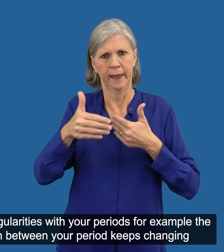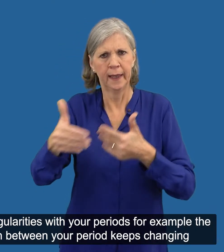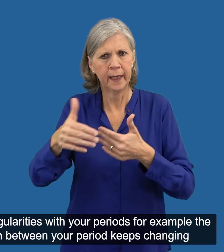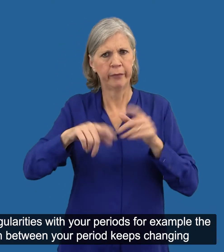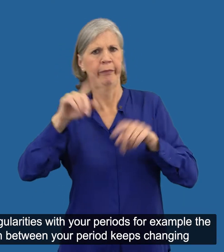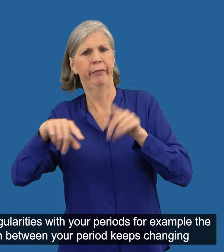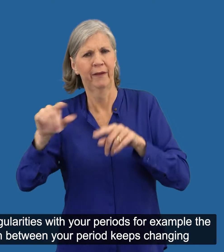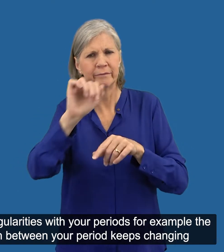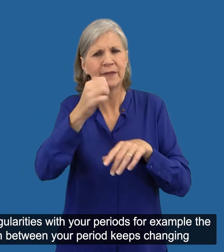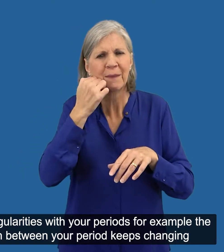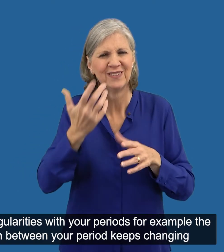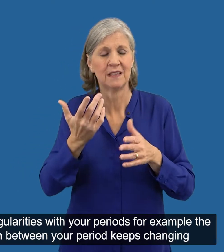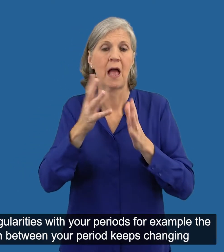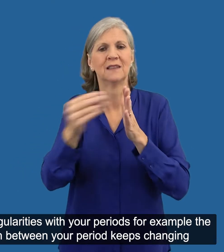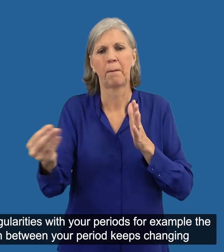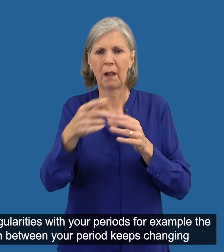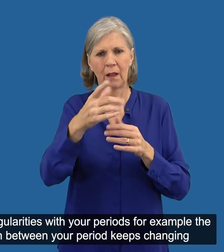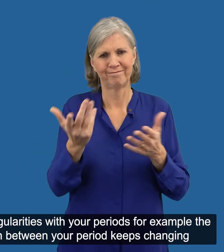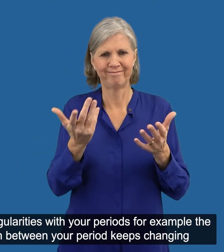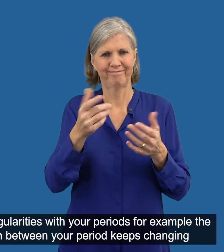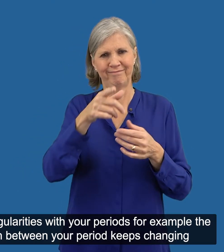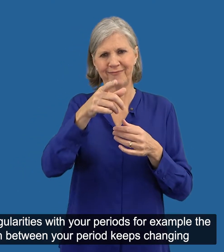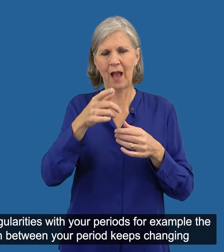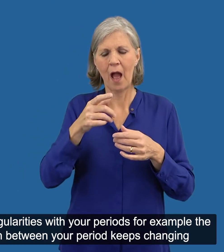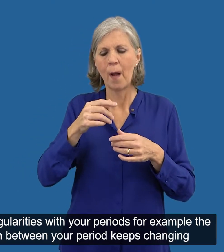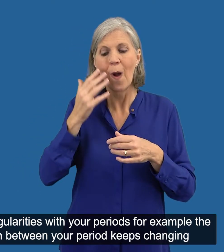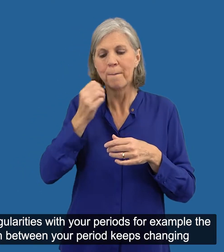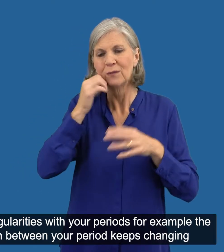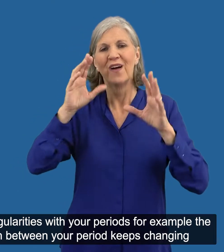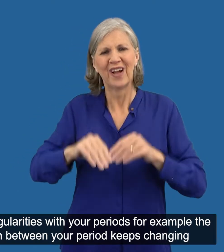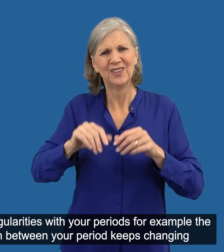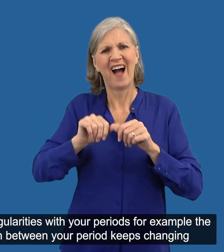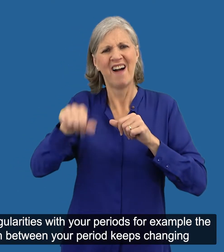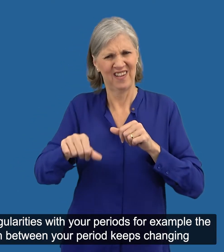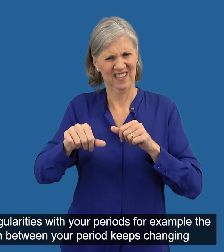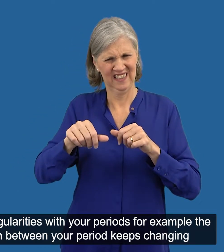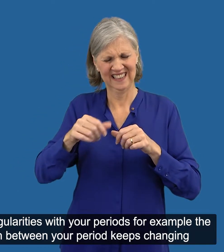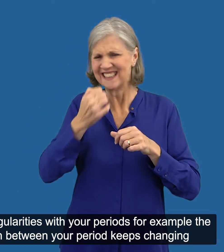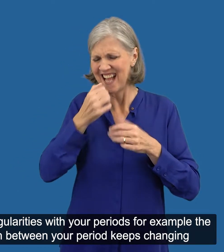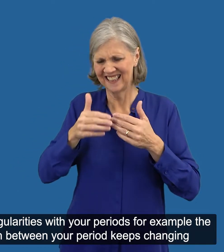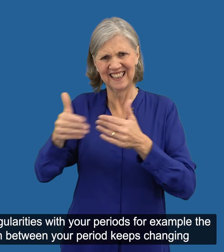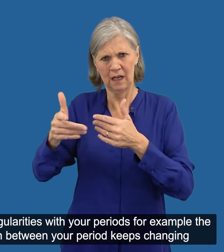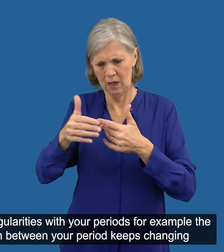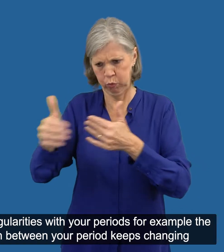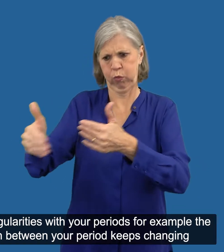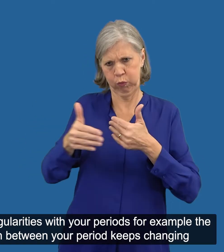You experience irregularities with your periods. For example, the number of days in between your period keeps changing.